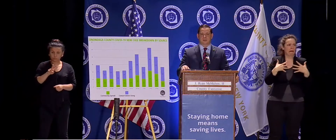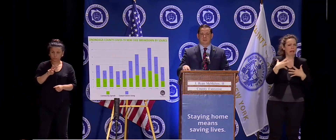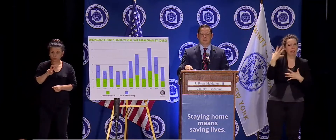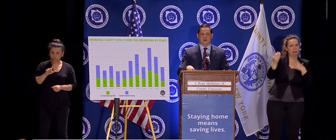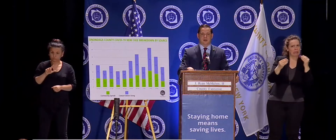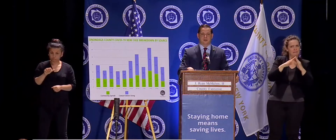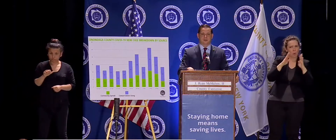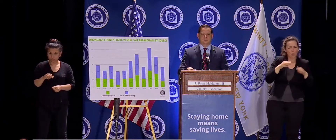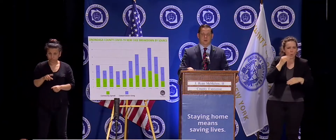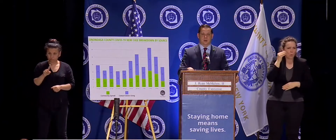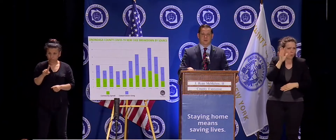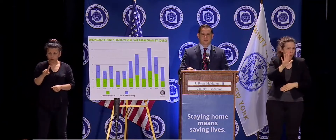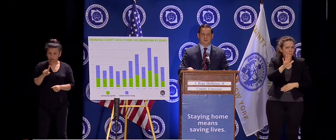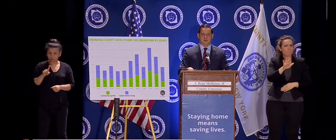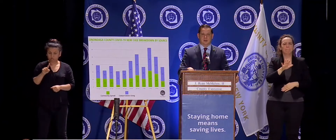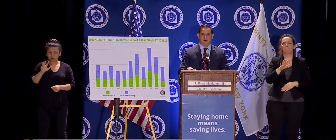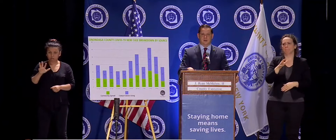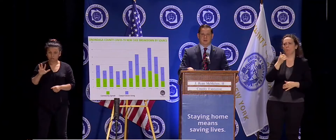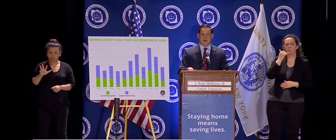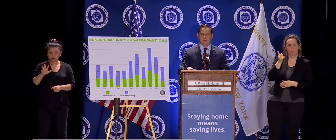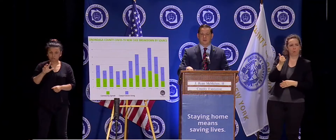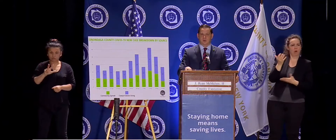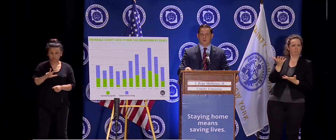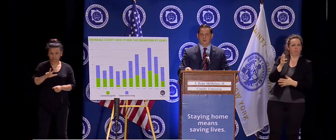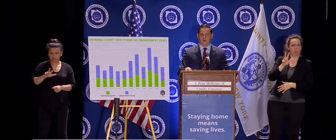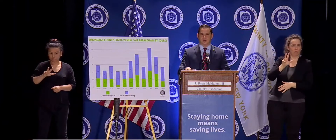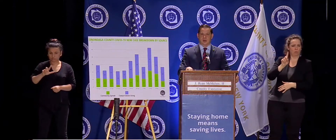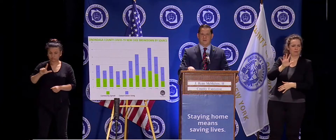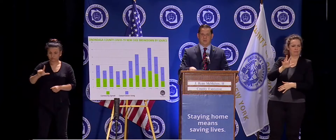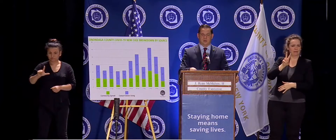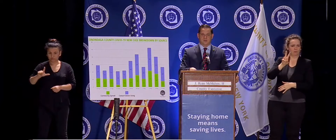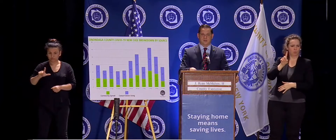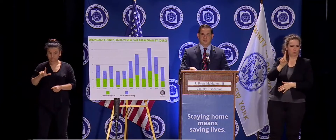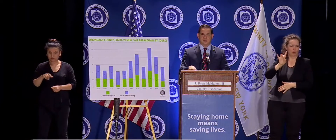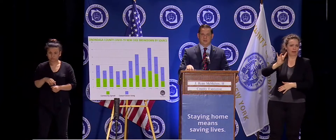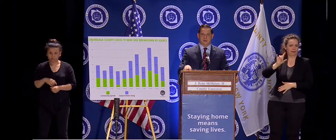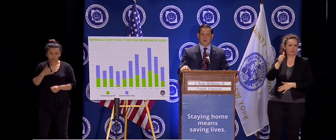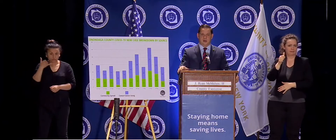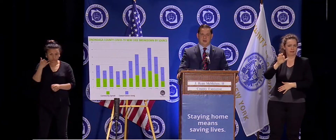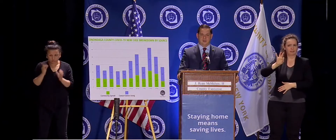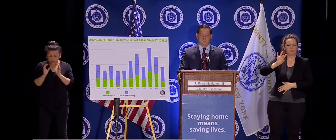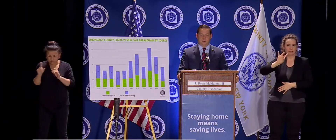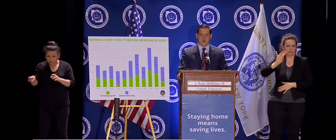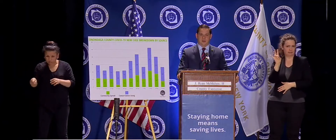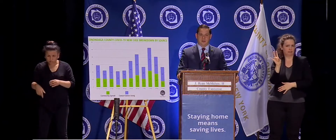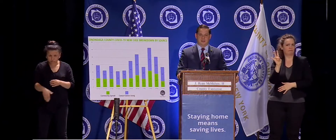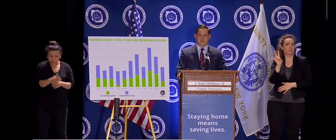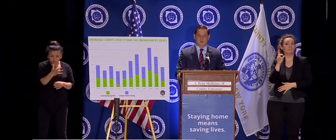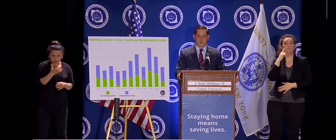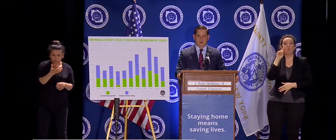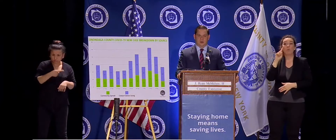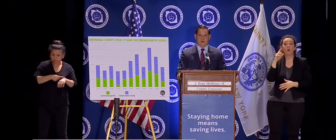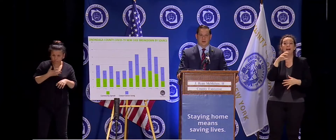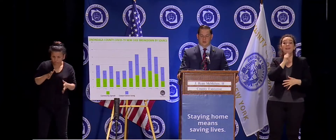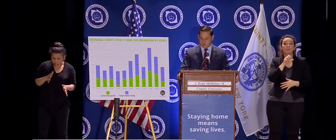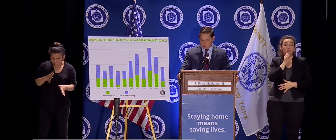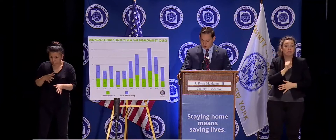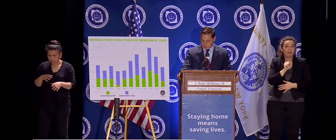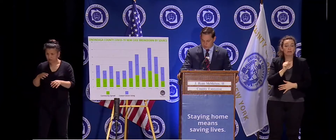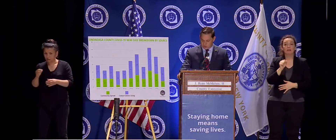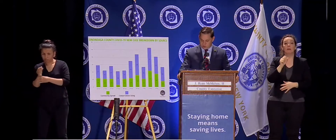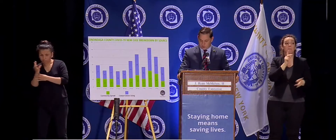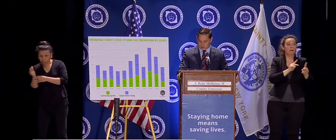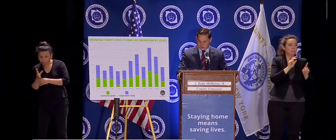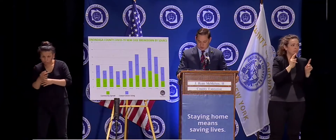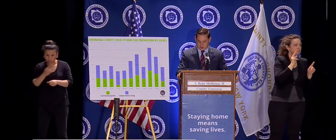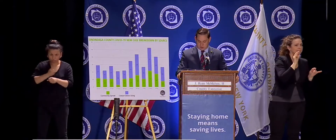meal. For a reason, you can't get to the grocery store, you have an emergency, if you're a essential worker, a healthcare